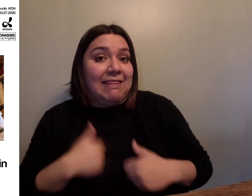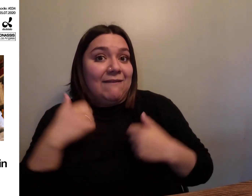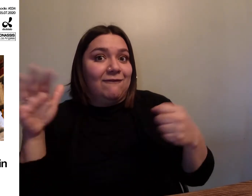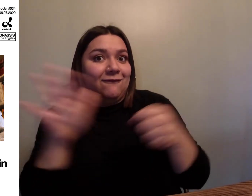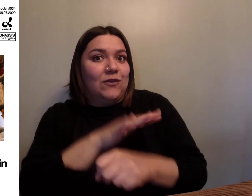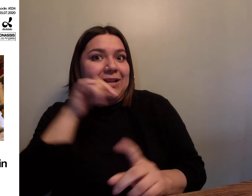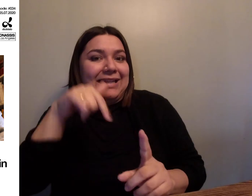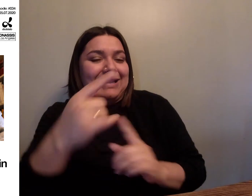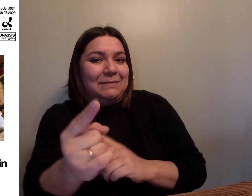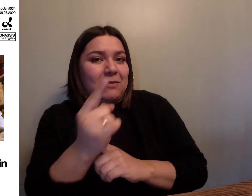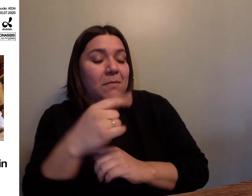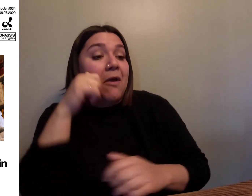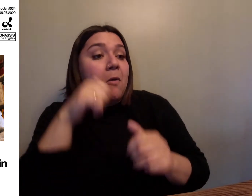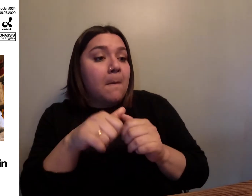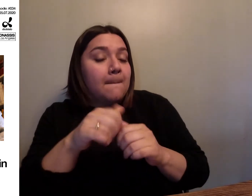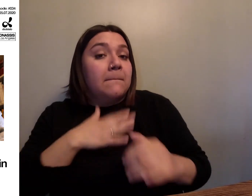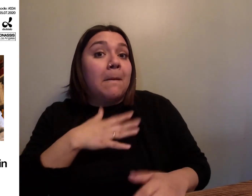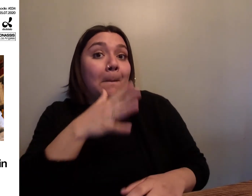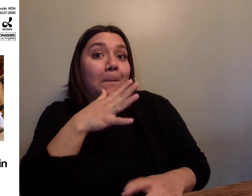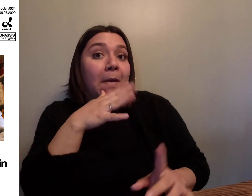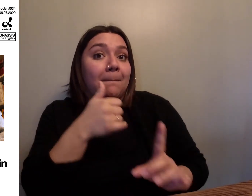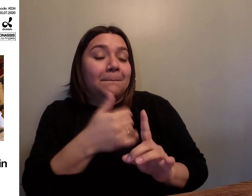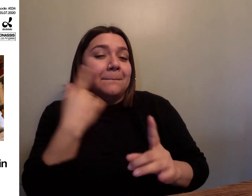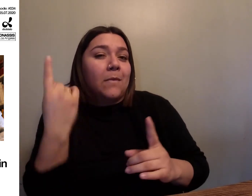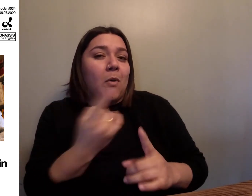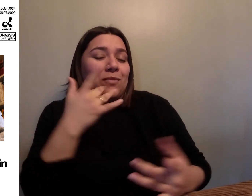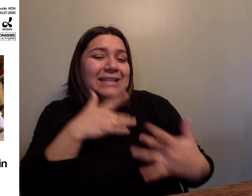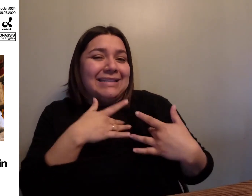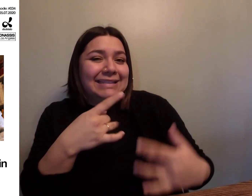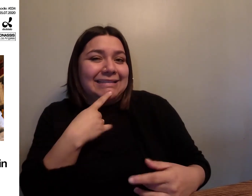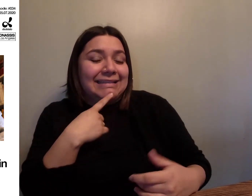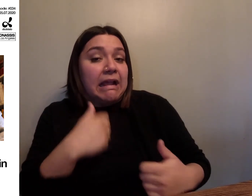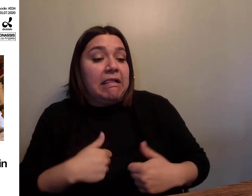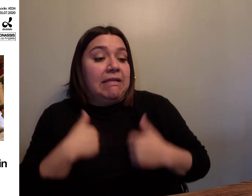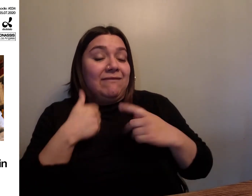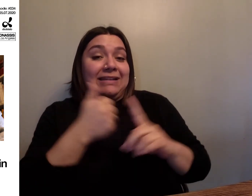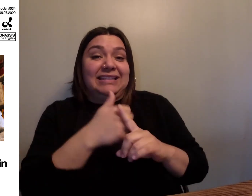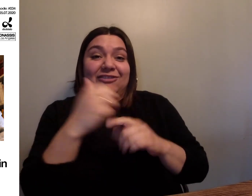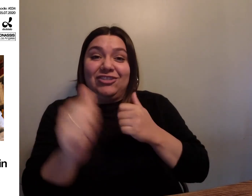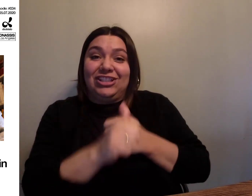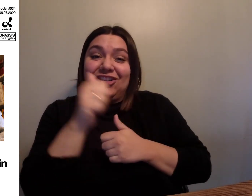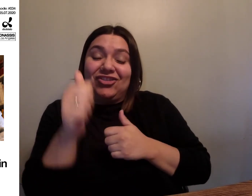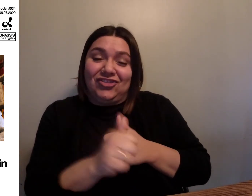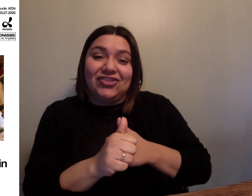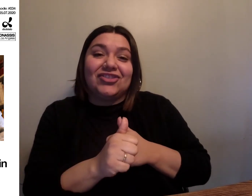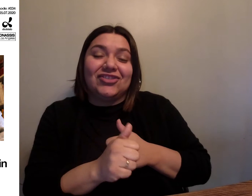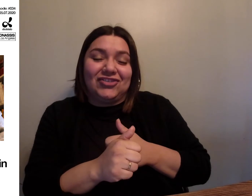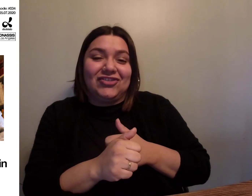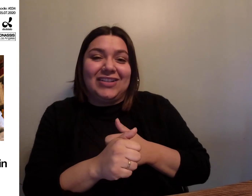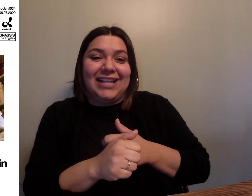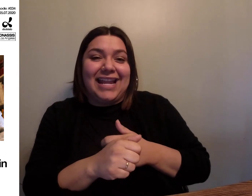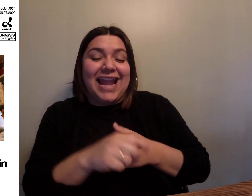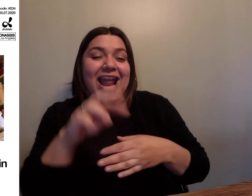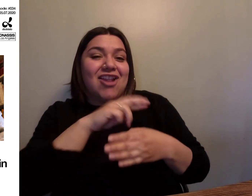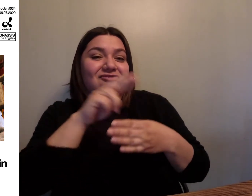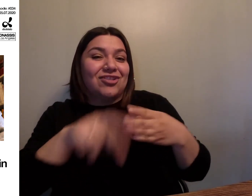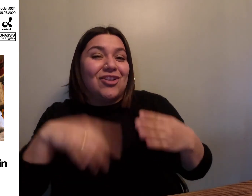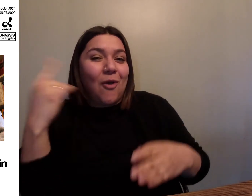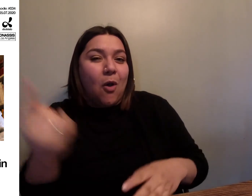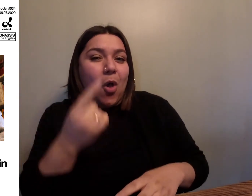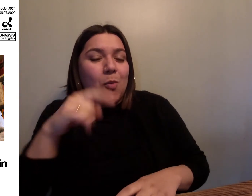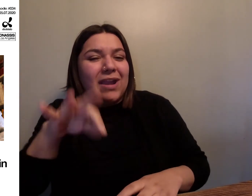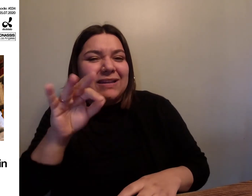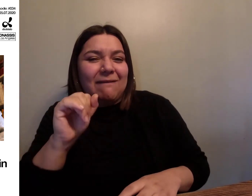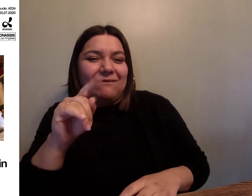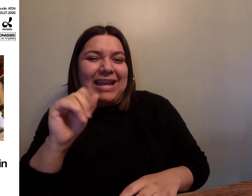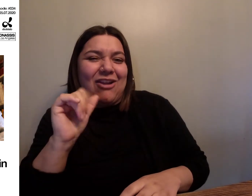live fully this moment. I remember my mother always saying that living is dangerous and the outcome is always fatal.